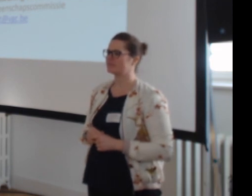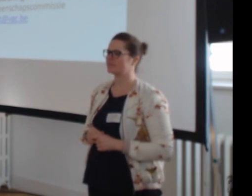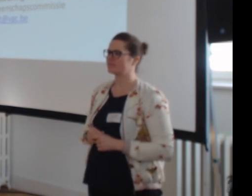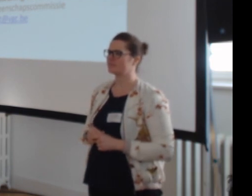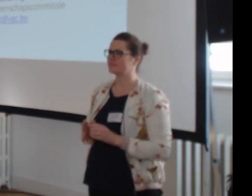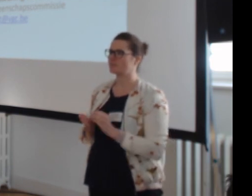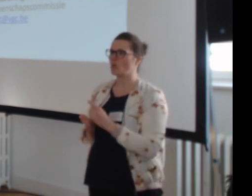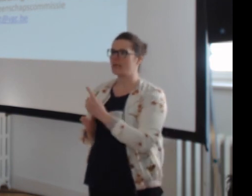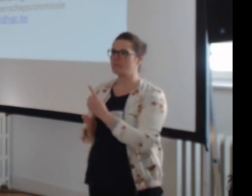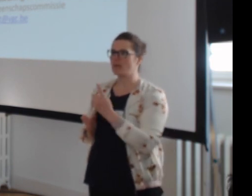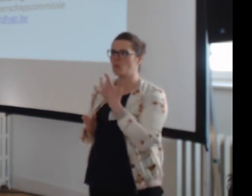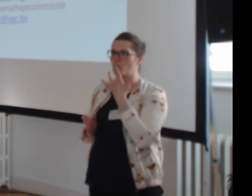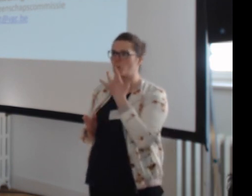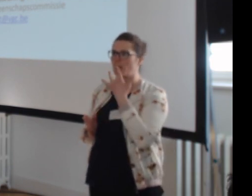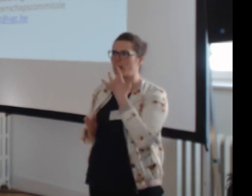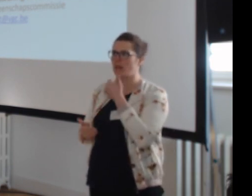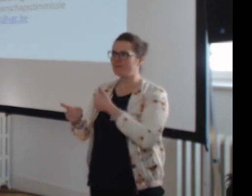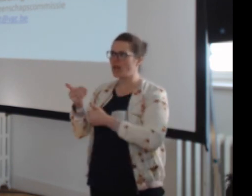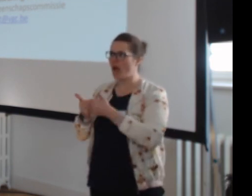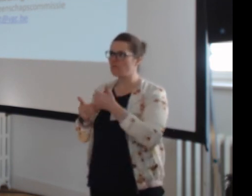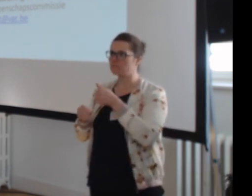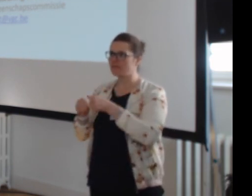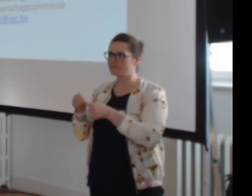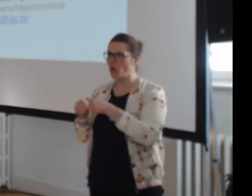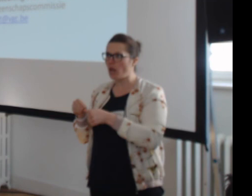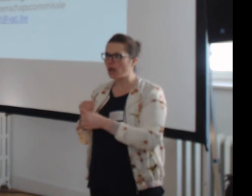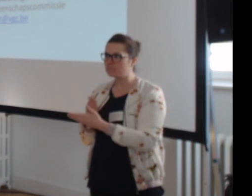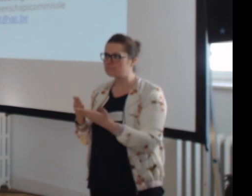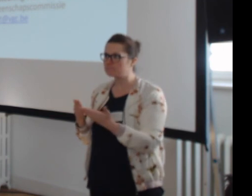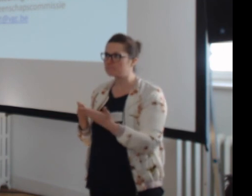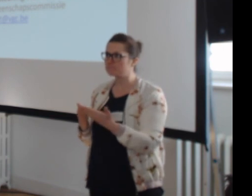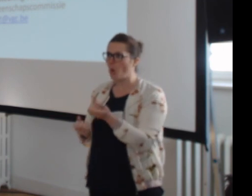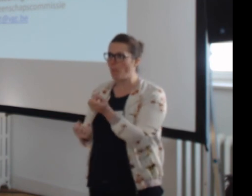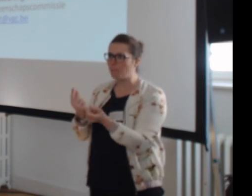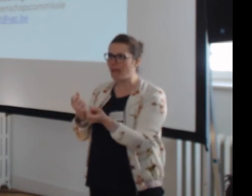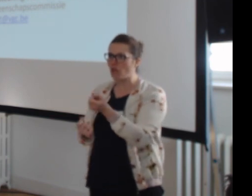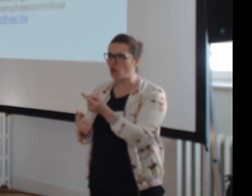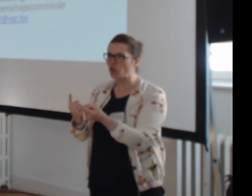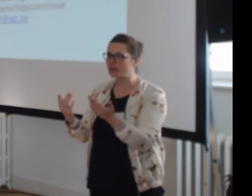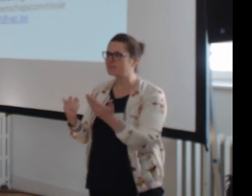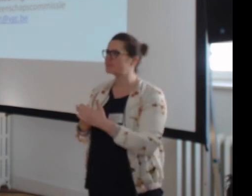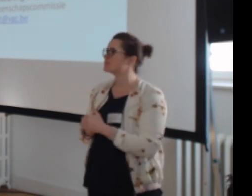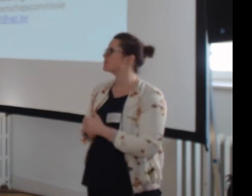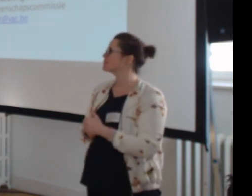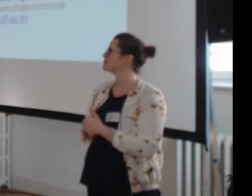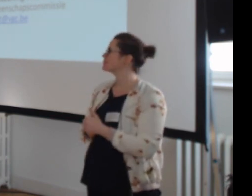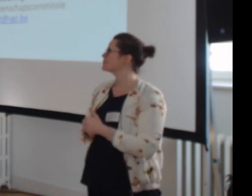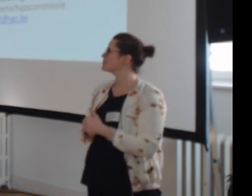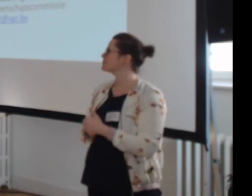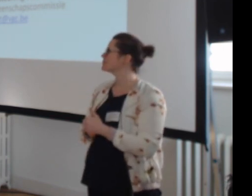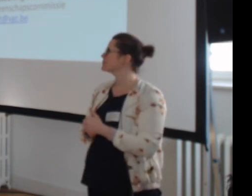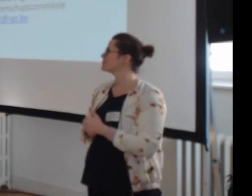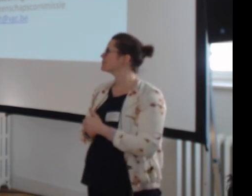Someone else want to ask a question or add some remarks? I just want to come back to